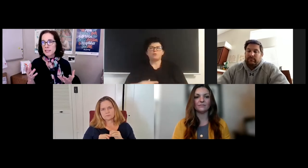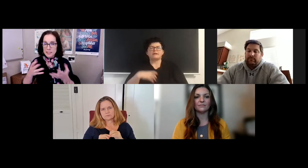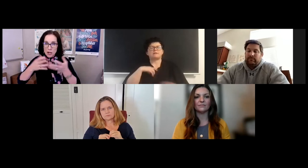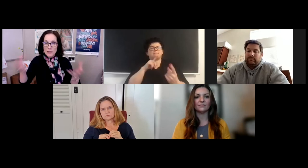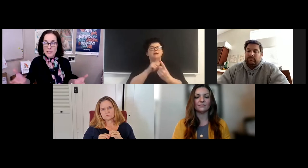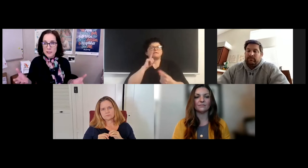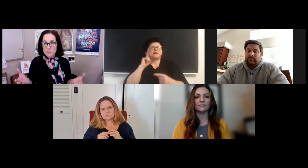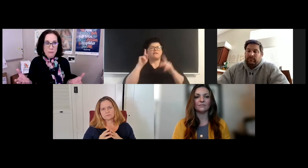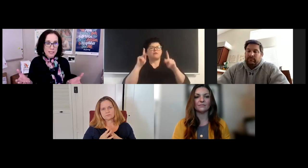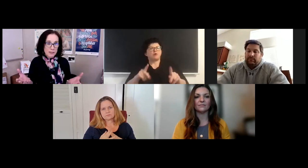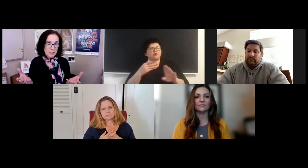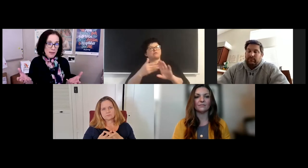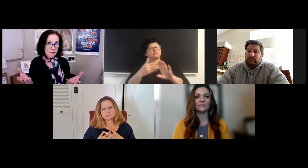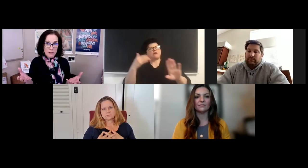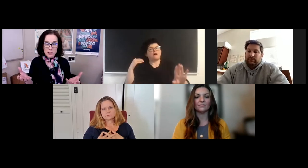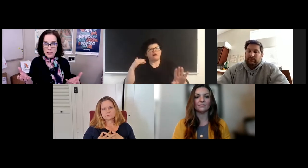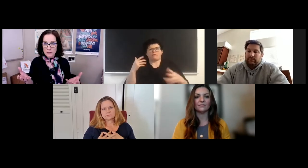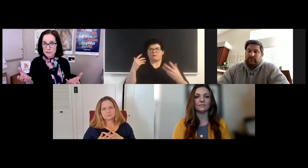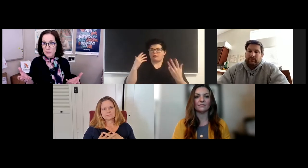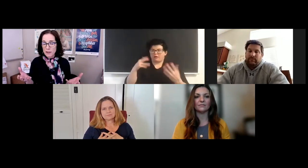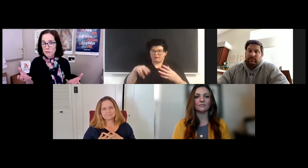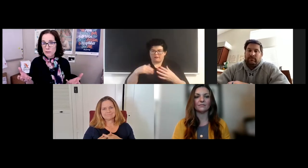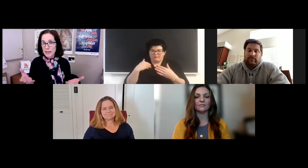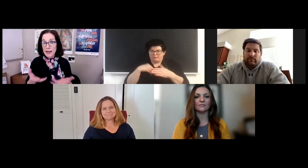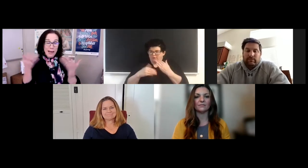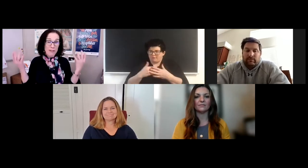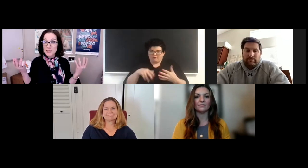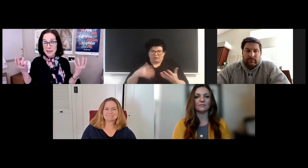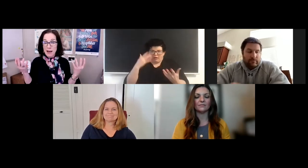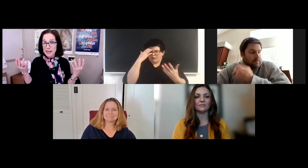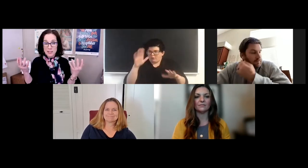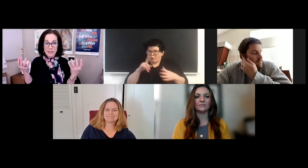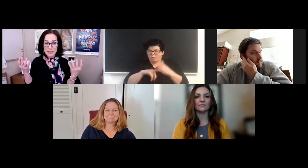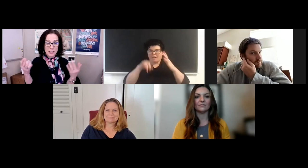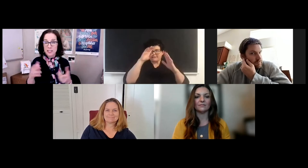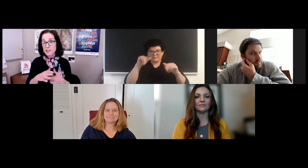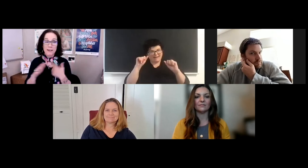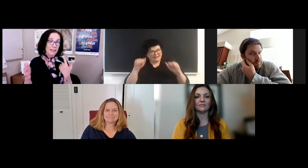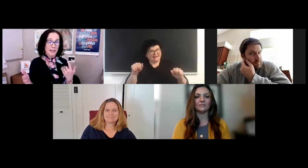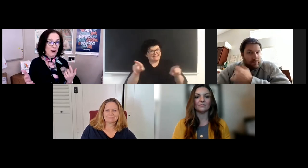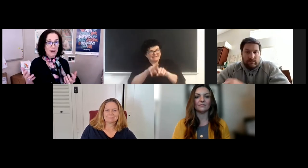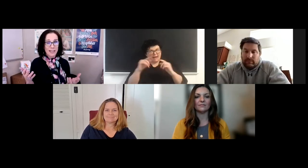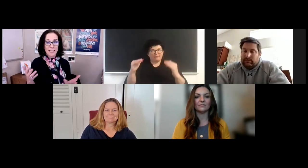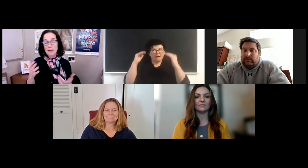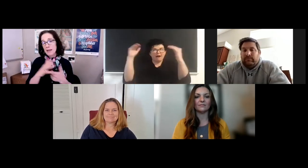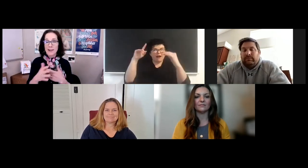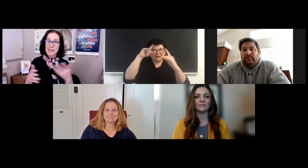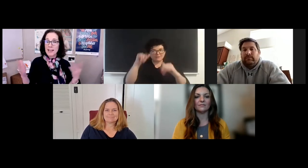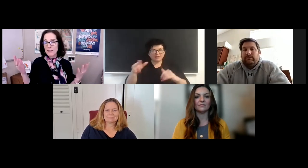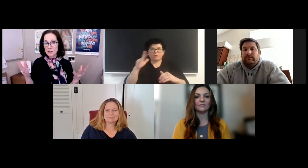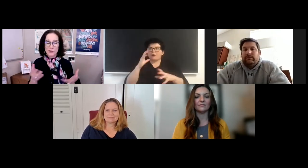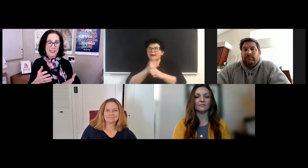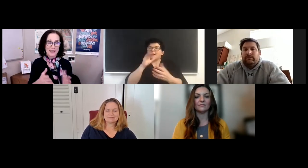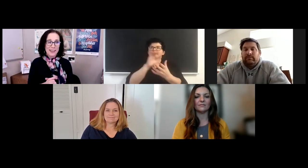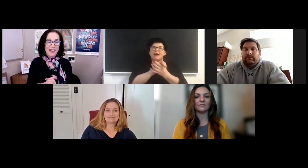because they didn't know what to expect for their child. You know, can I have the same high expectations? Are they going to get married and